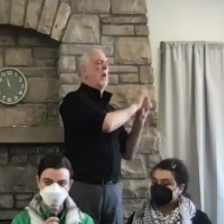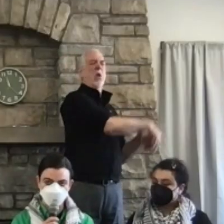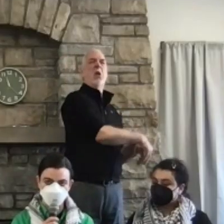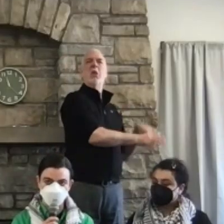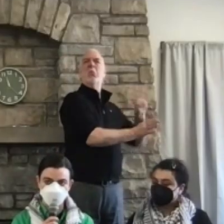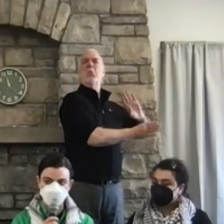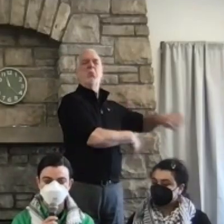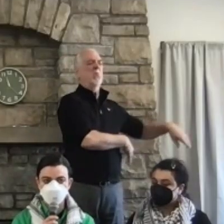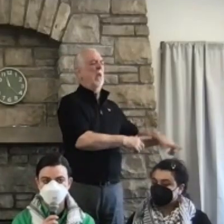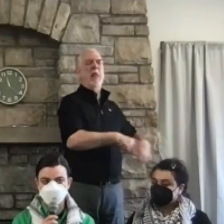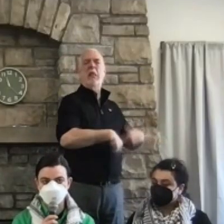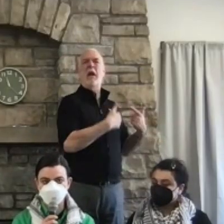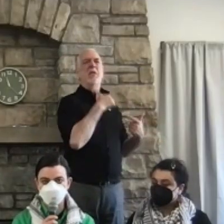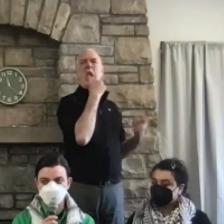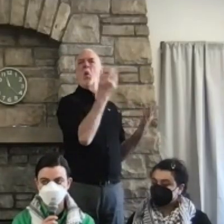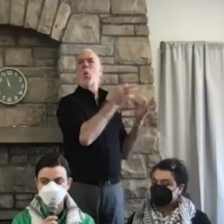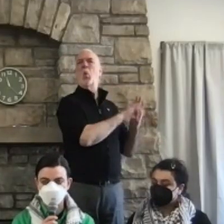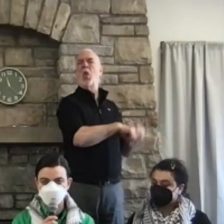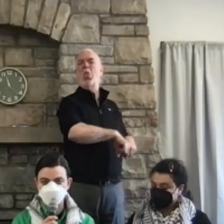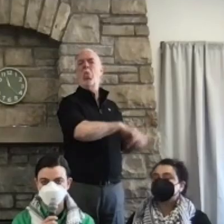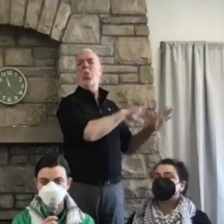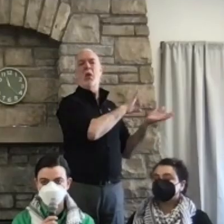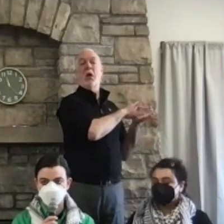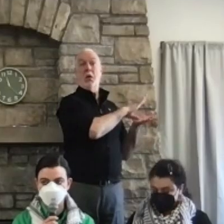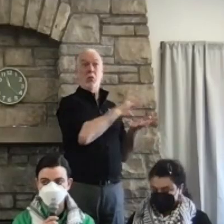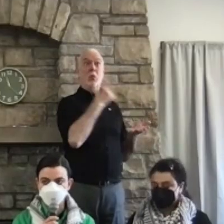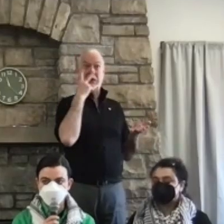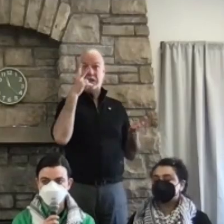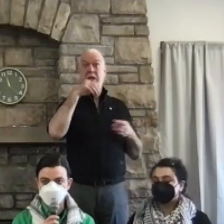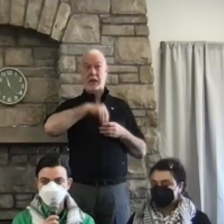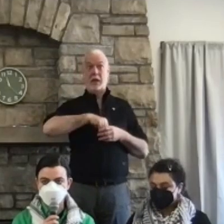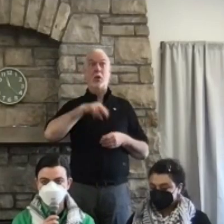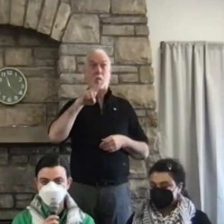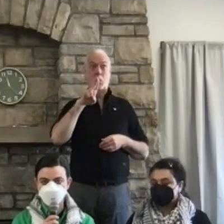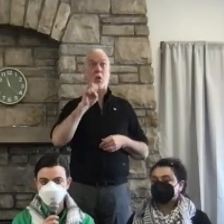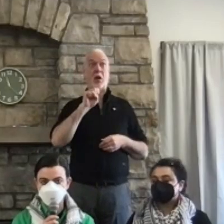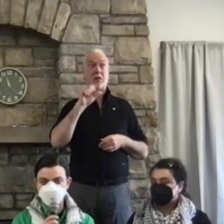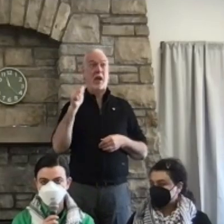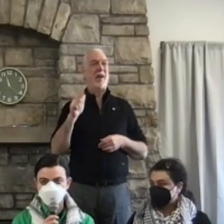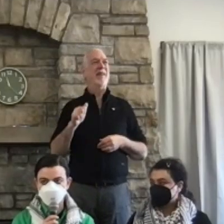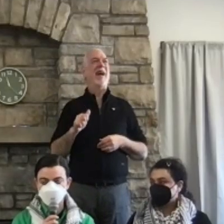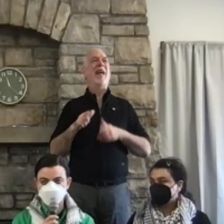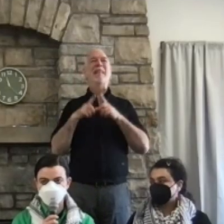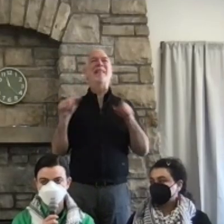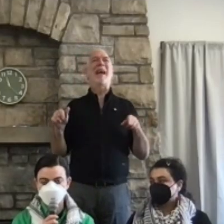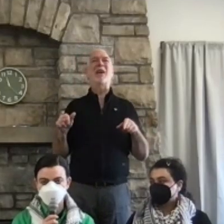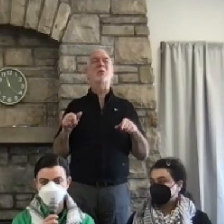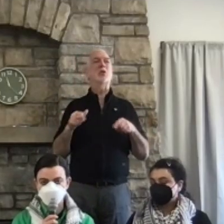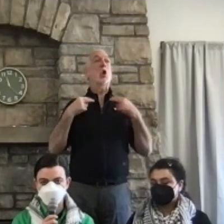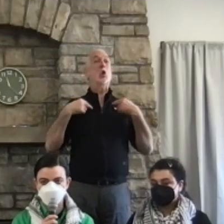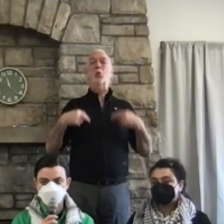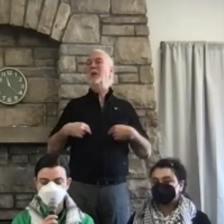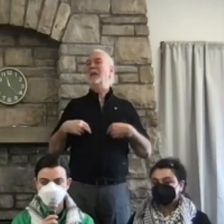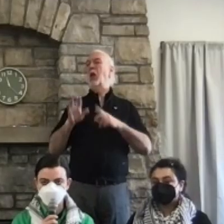as disposable. And we also see that within the United States in the way that dehumanizing language is used towards people